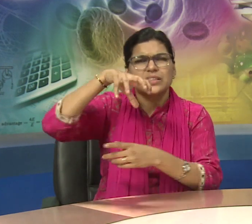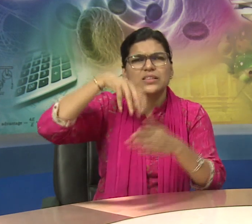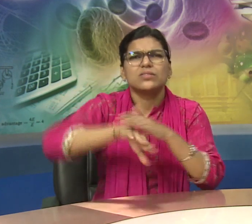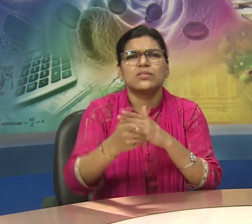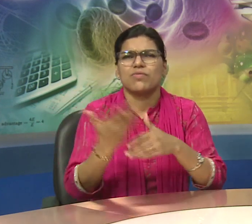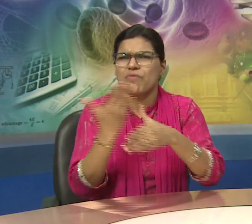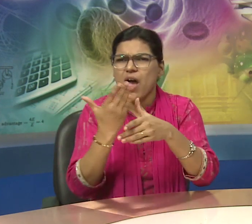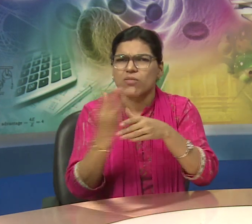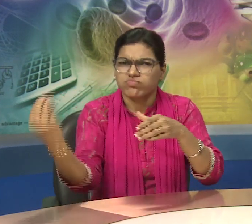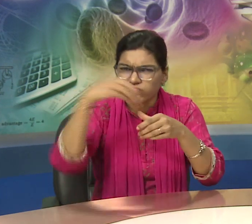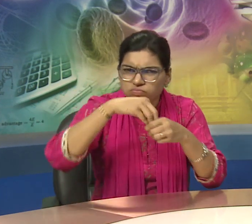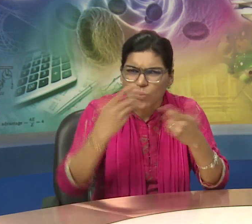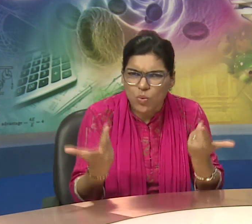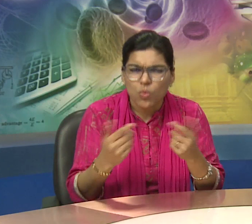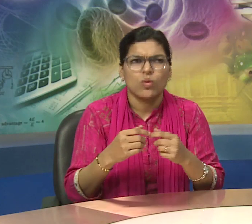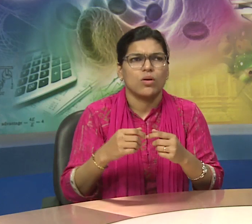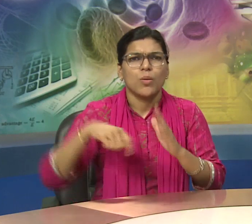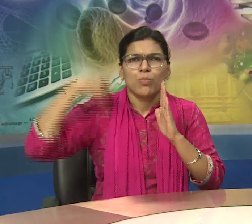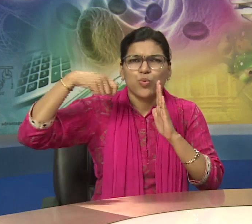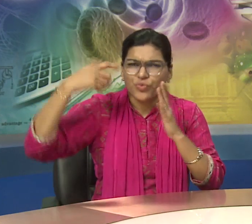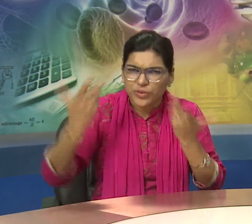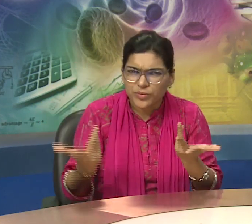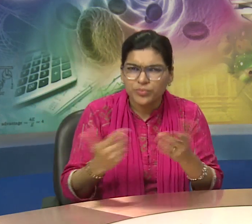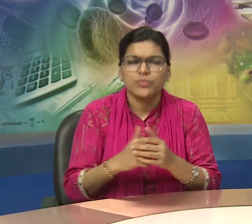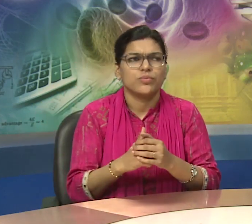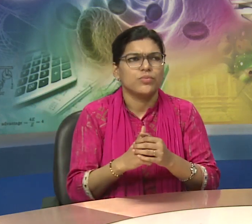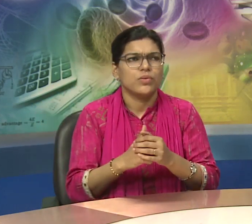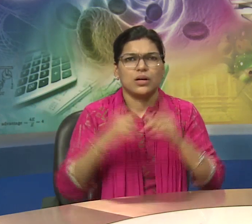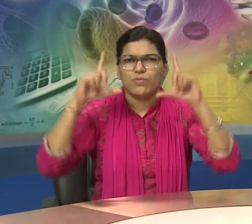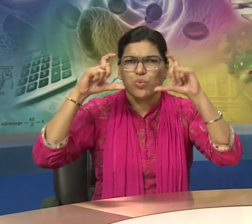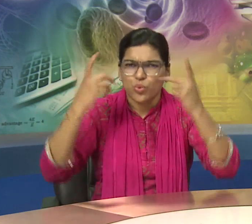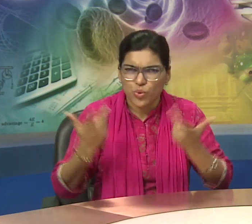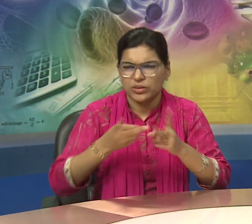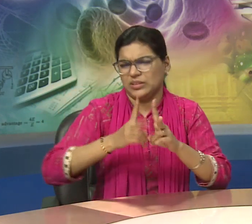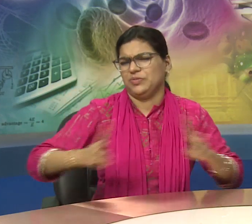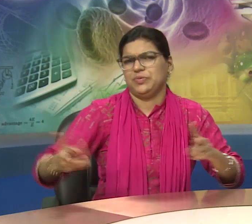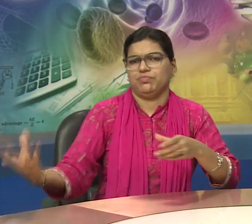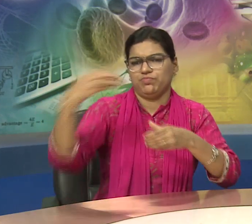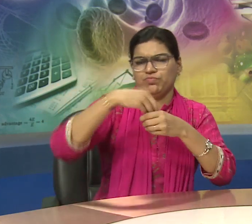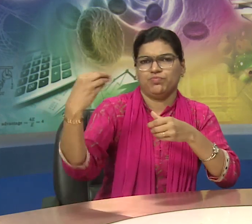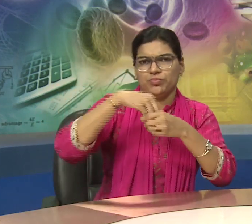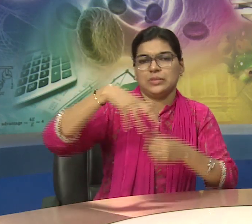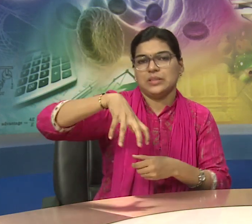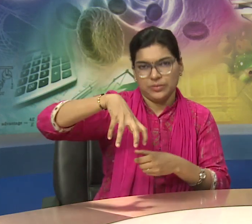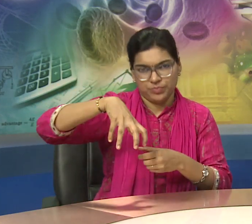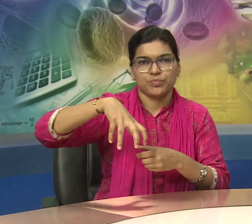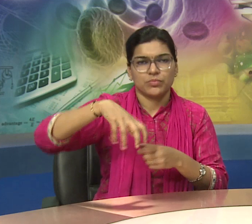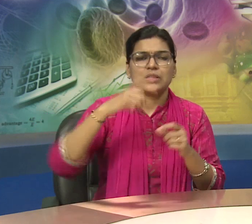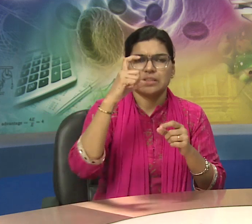These images are of the CDs in which we can copy files, folders, any